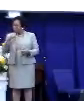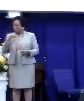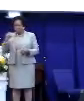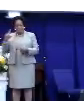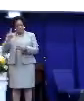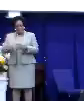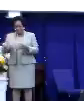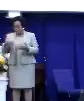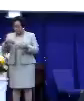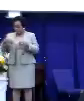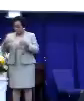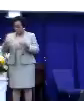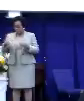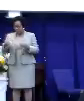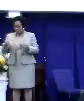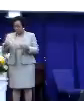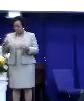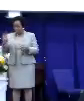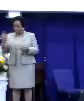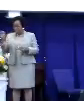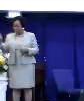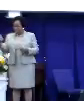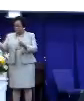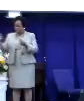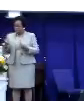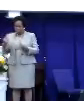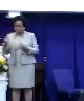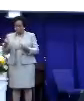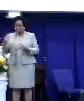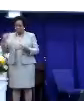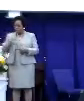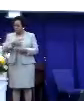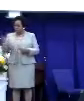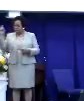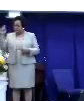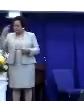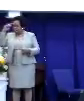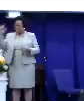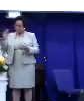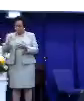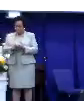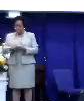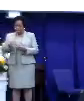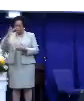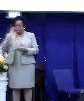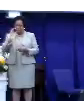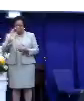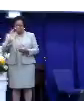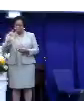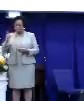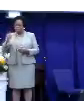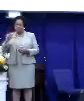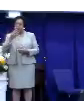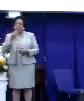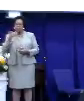power. Somebody's going to grant it to you and bestow it on you. You got to believe God. Amen. And he said it's to the Jew first and then